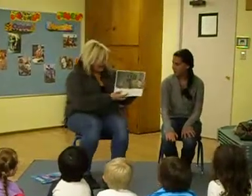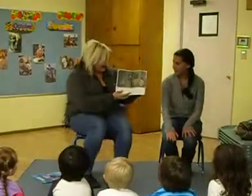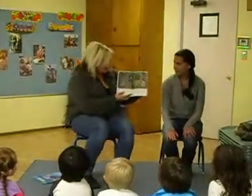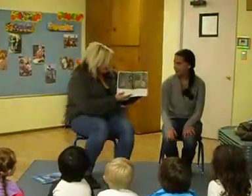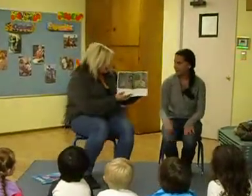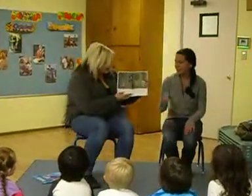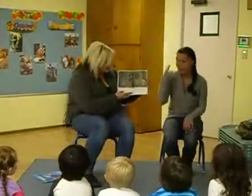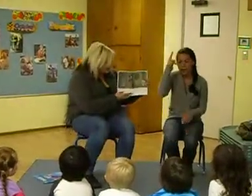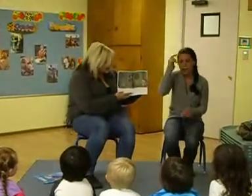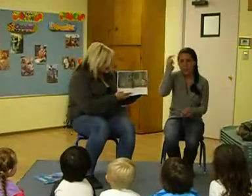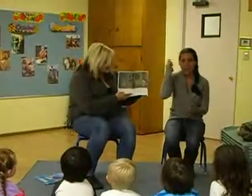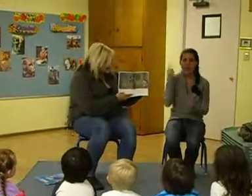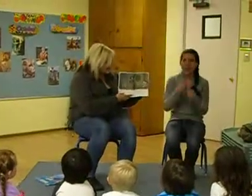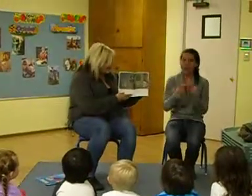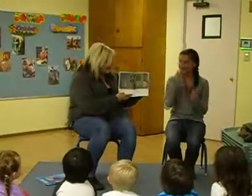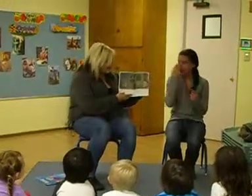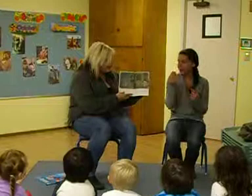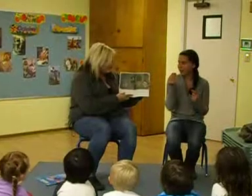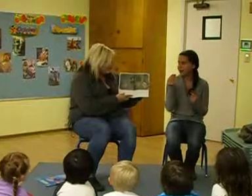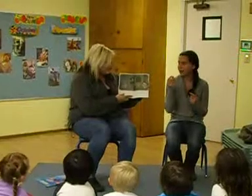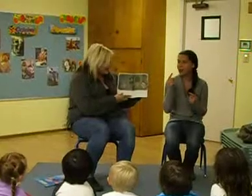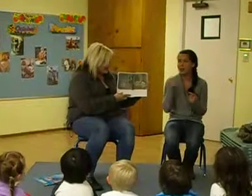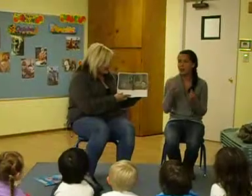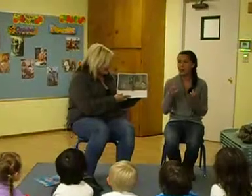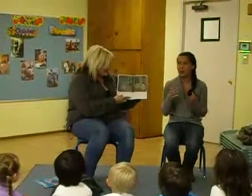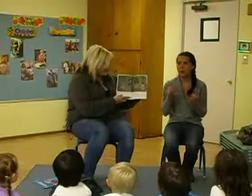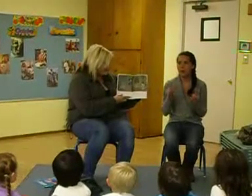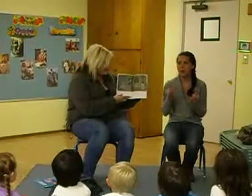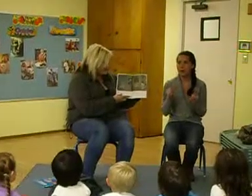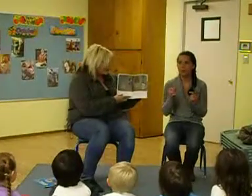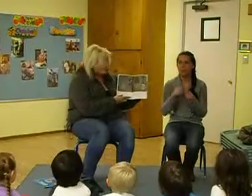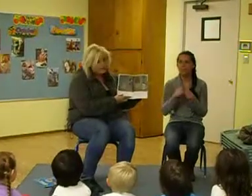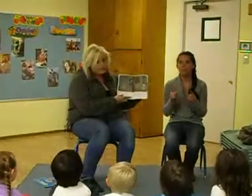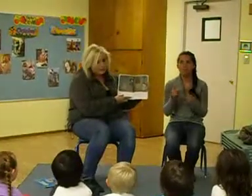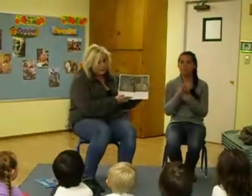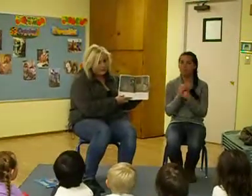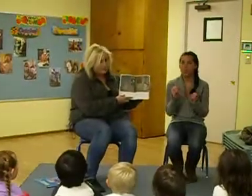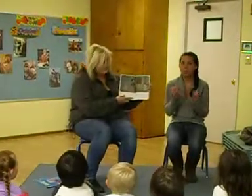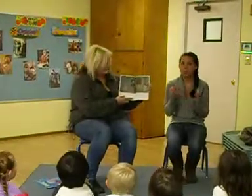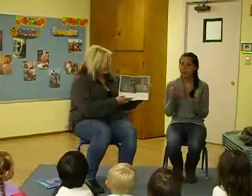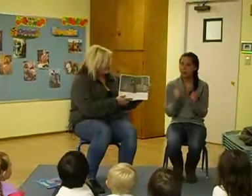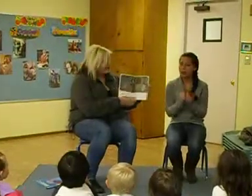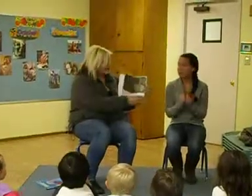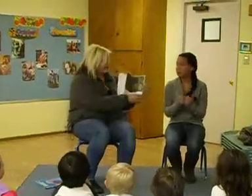Harold couldn't sleep. He wanted to play, but he had no one to play with.